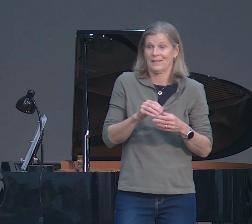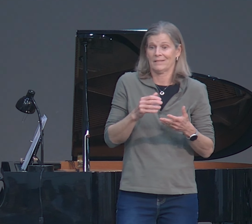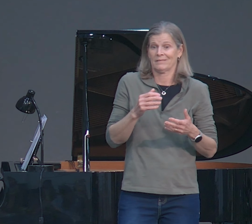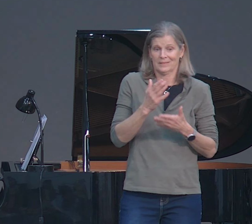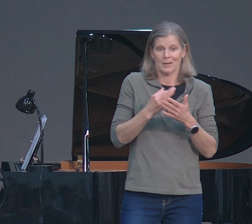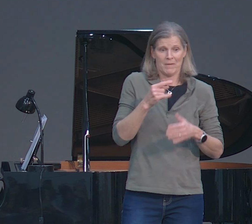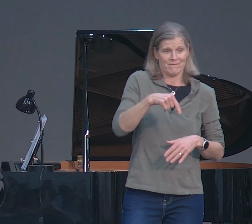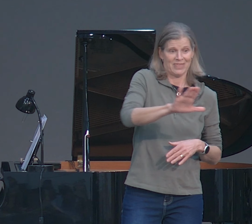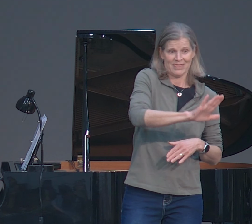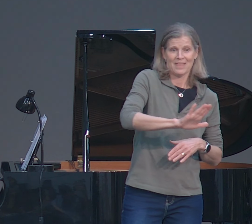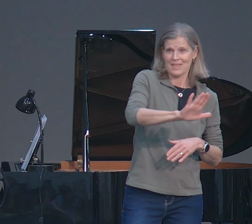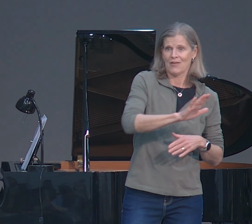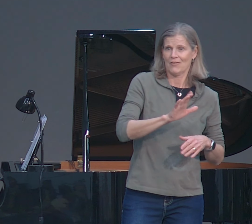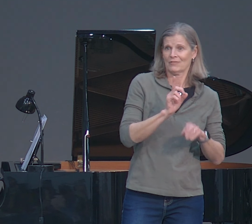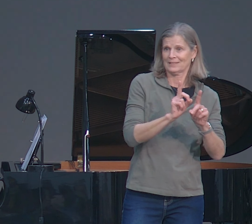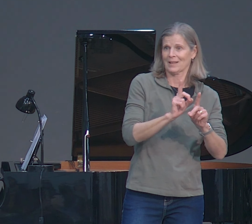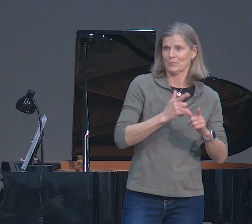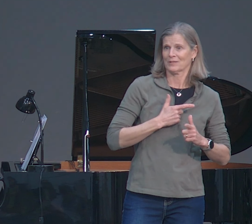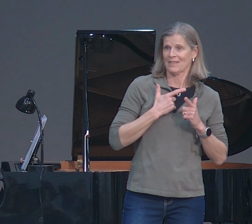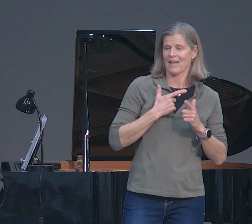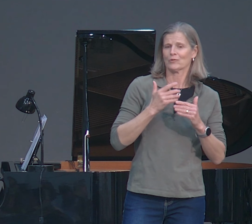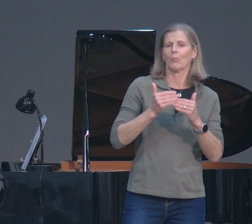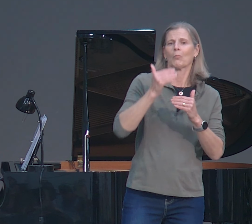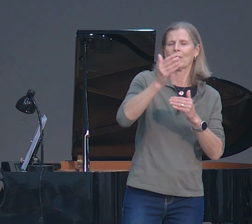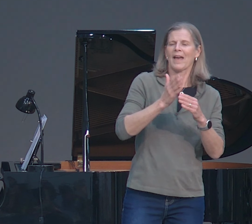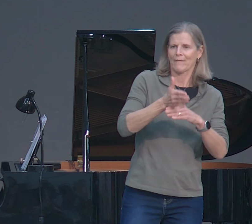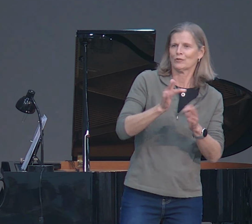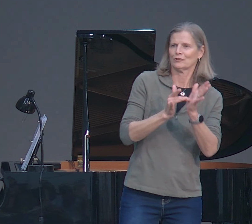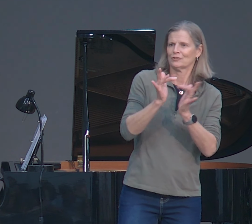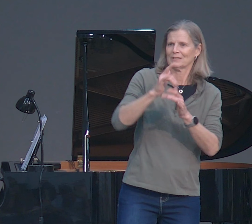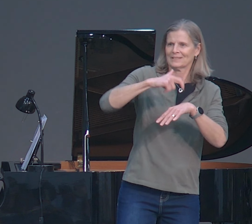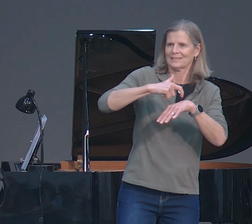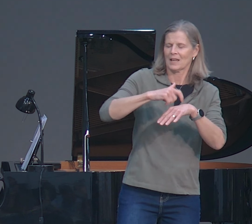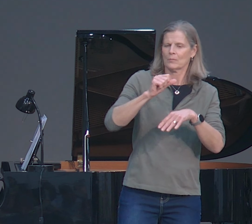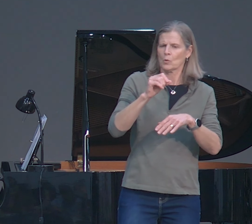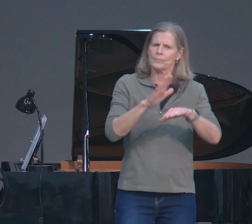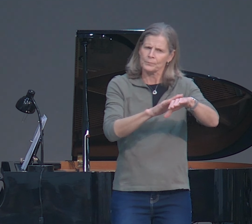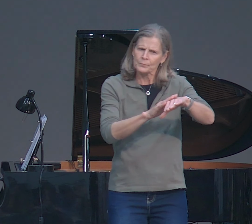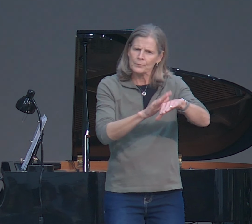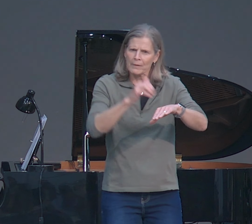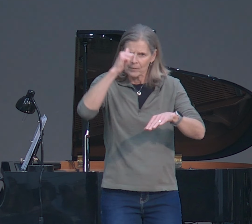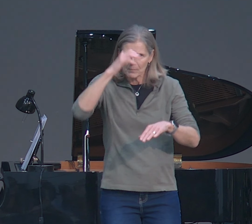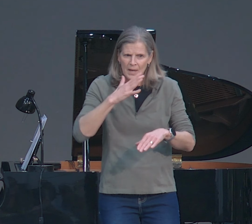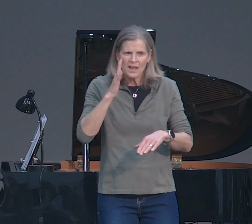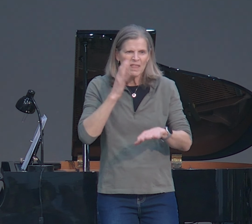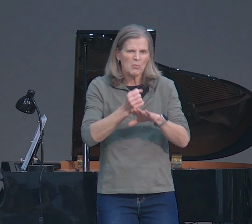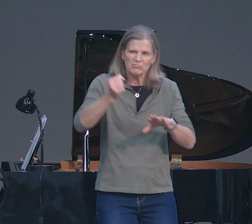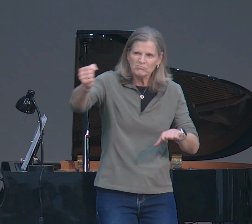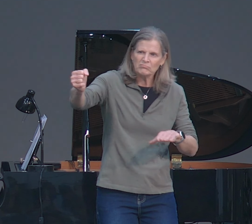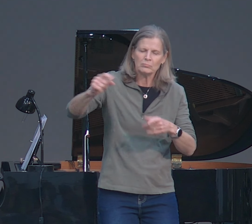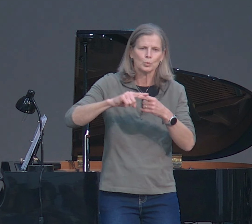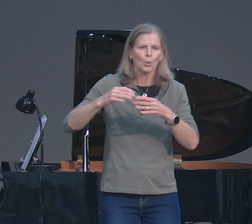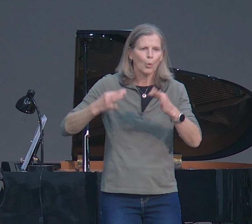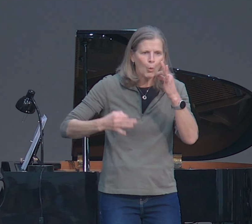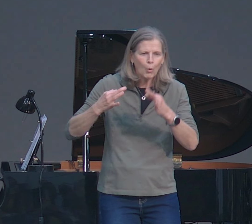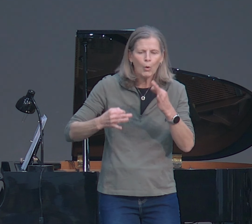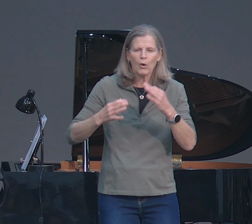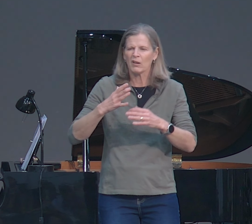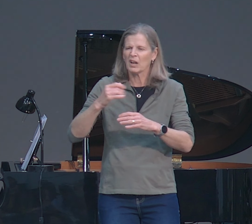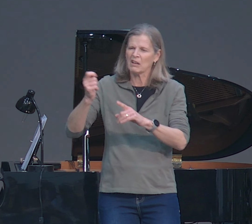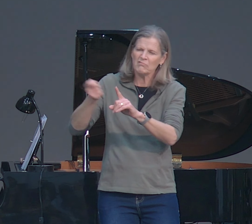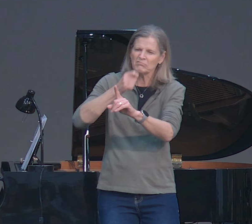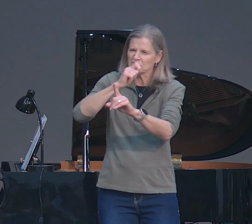some of these disciples. So this is forward-looking beyond Jesus' time on earth. He says, beware of men. They'll deliver you over to courts and flog you in